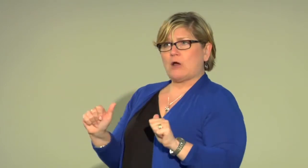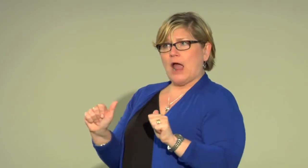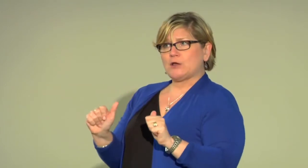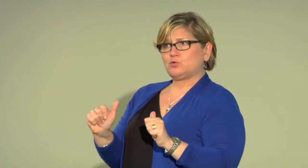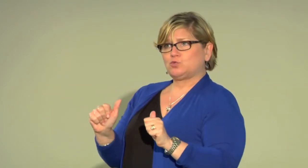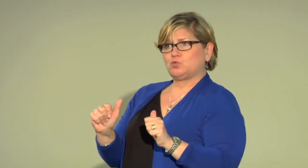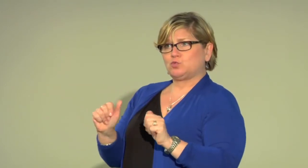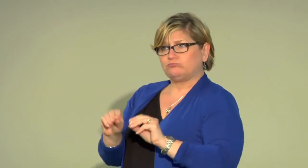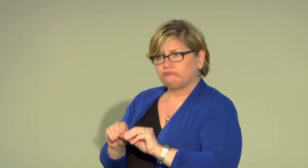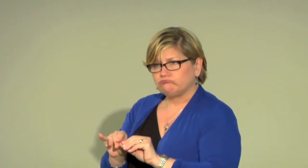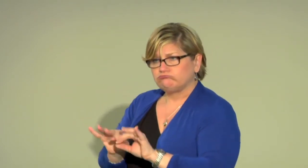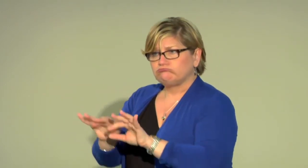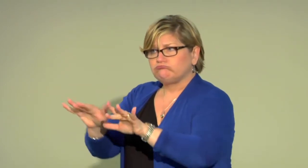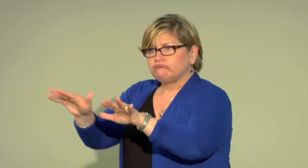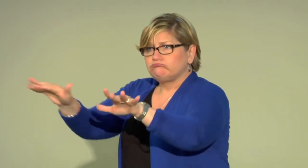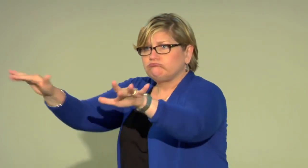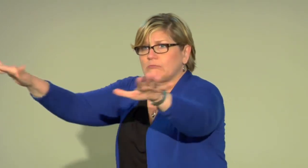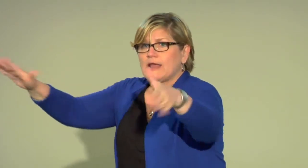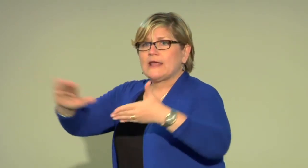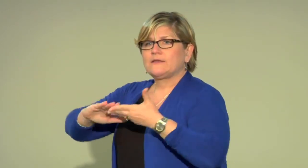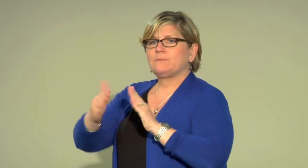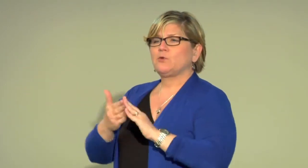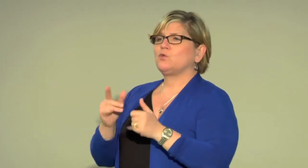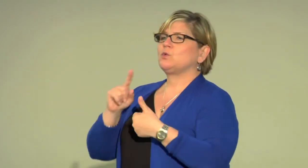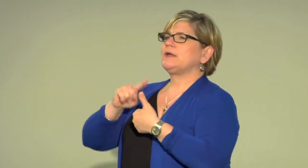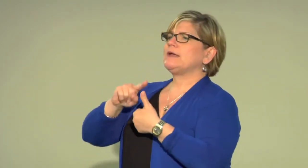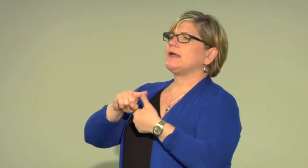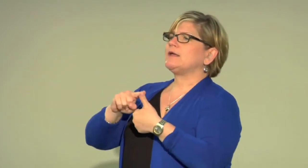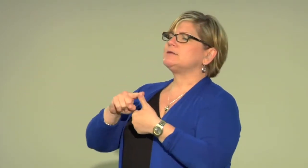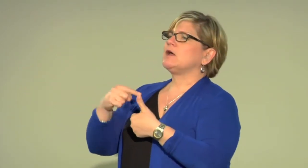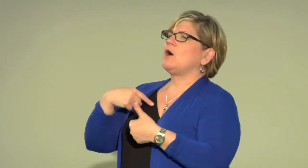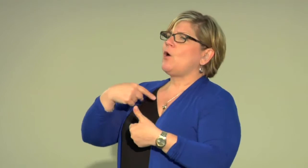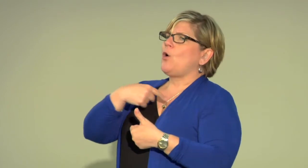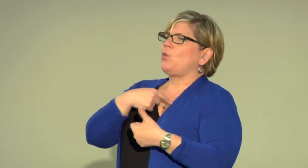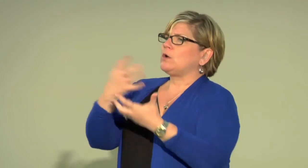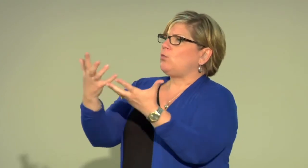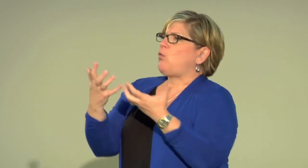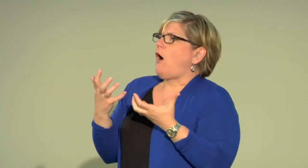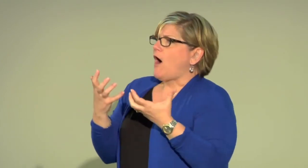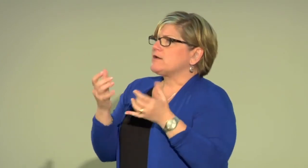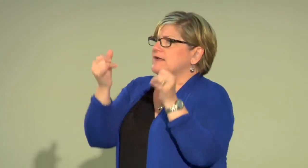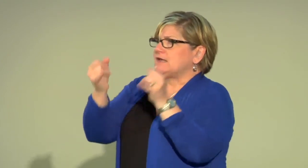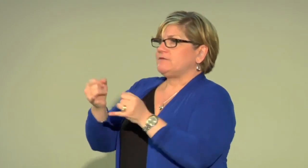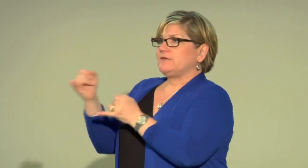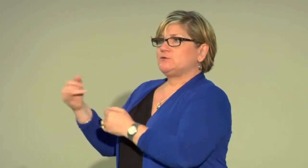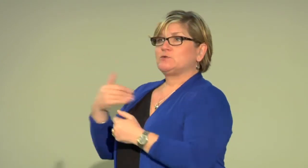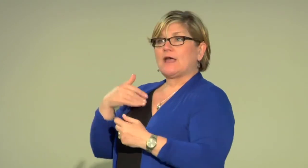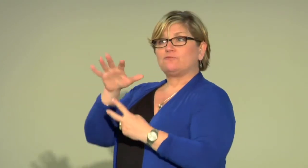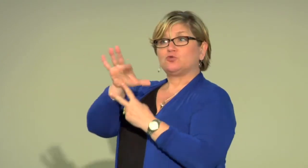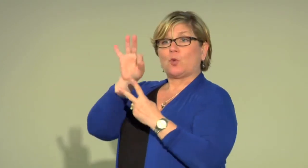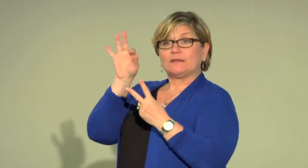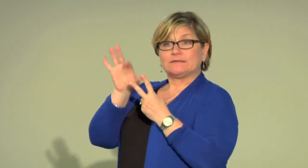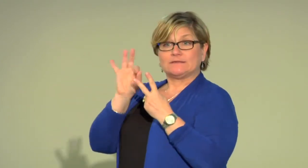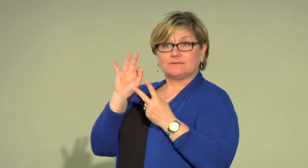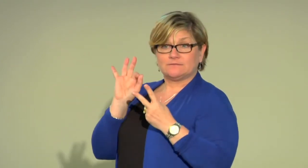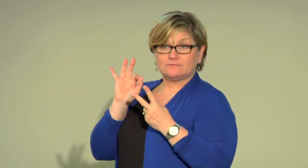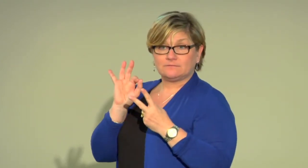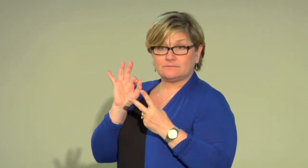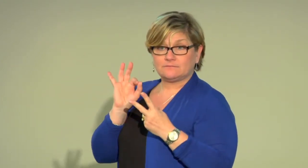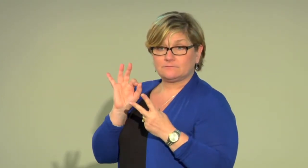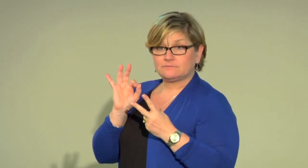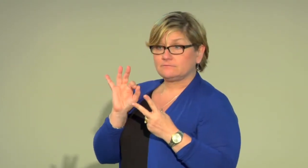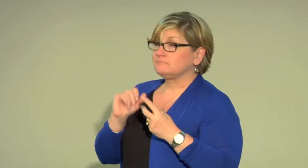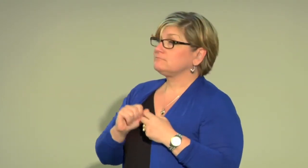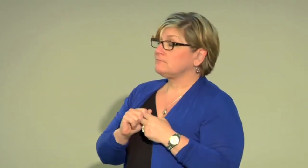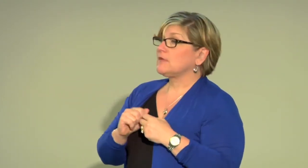piece is the message that we are trying to disseminate and put out there in the community before you, is that we would like for